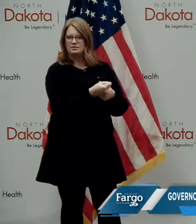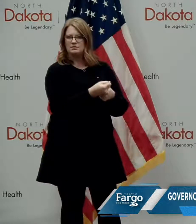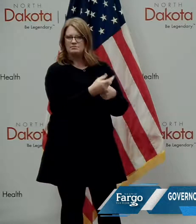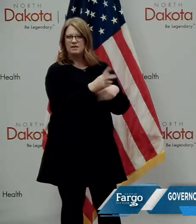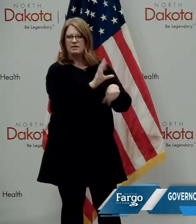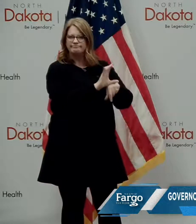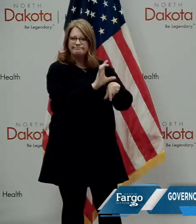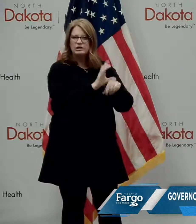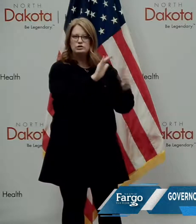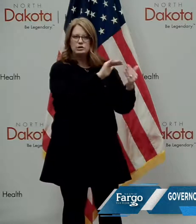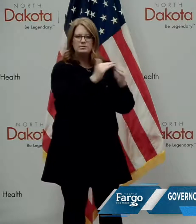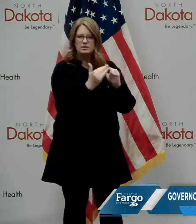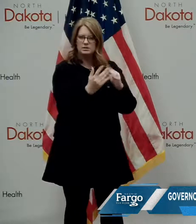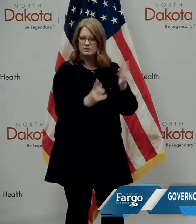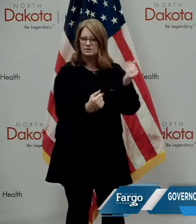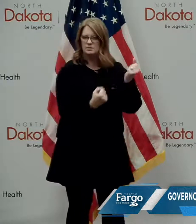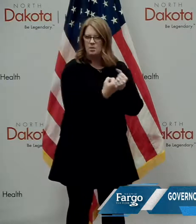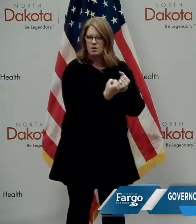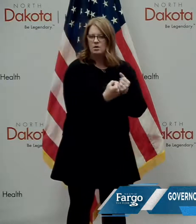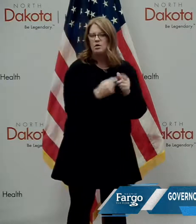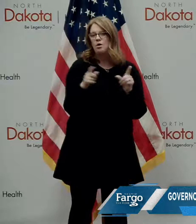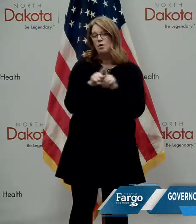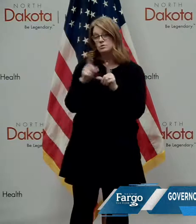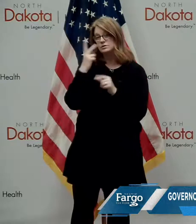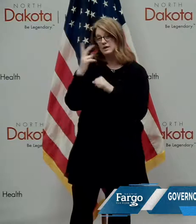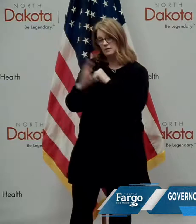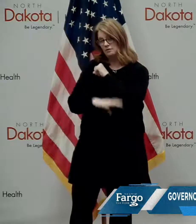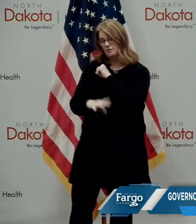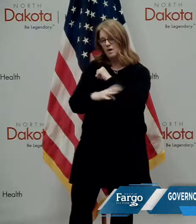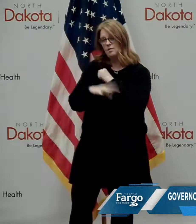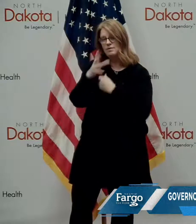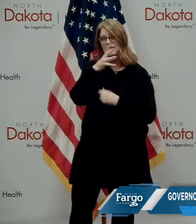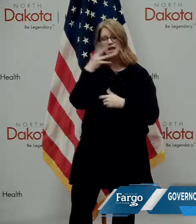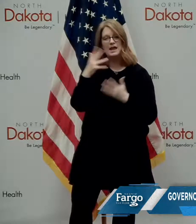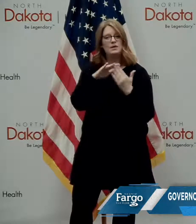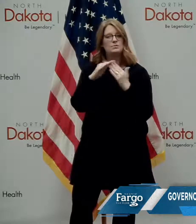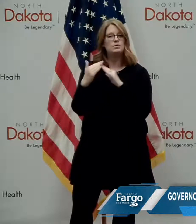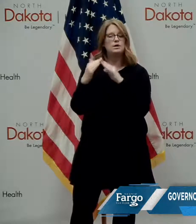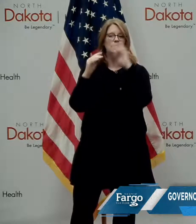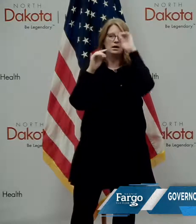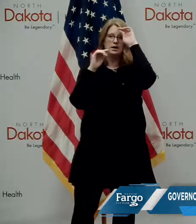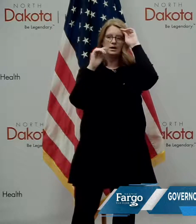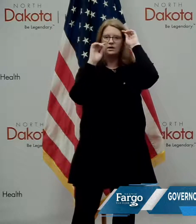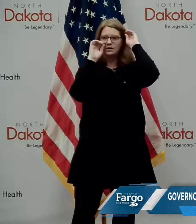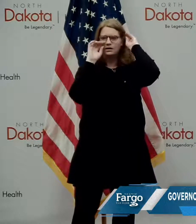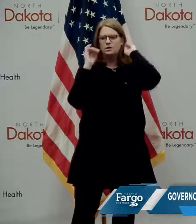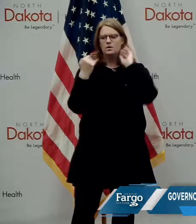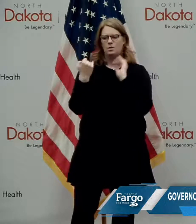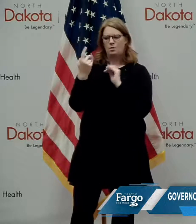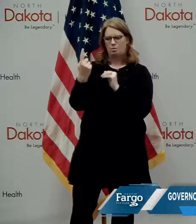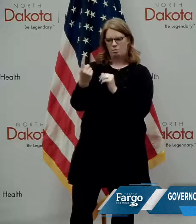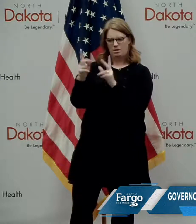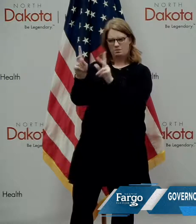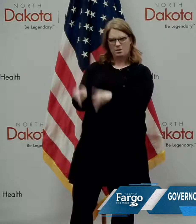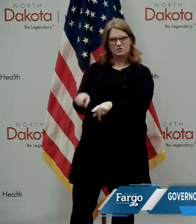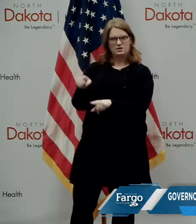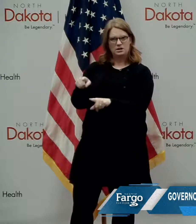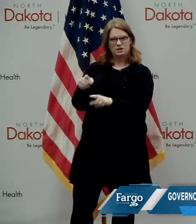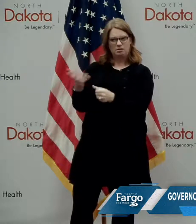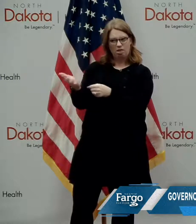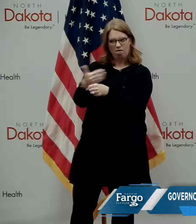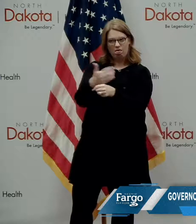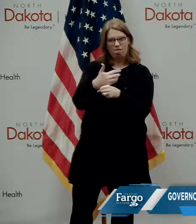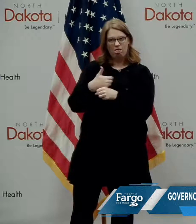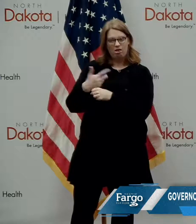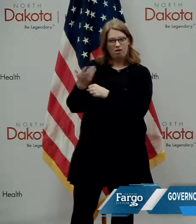people. We've seen it this fall in the ag community when one individual was unable to complete his harvest and all